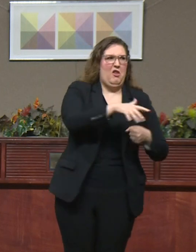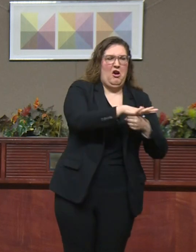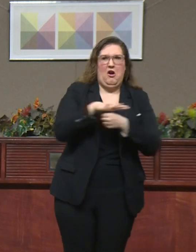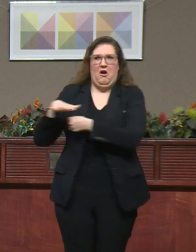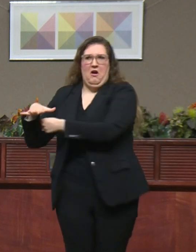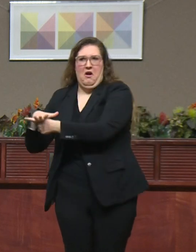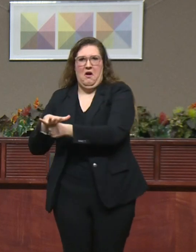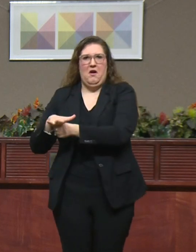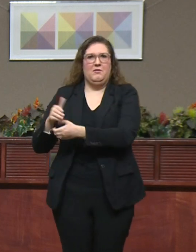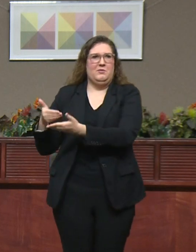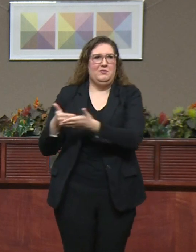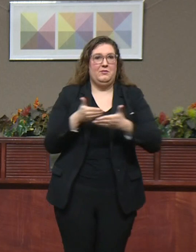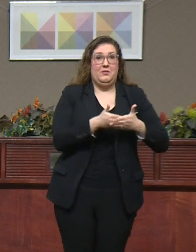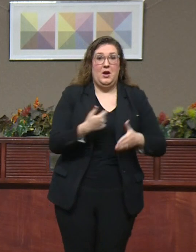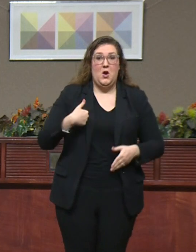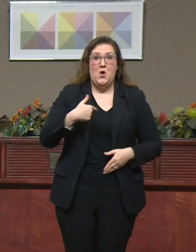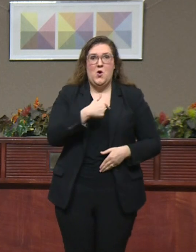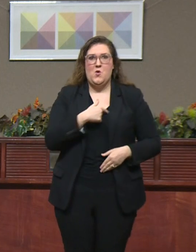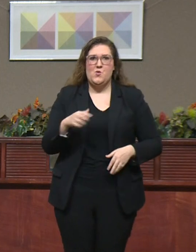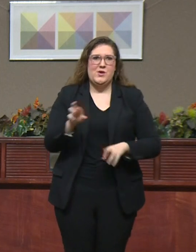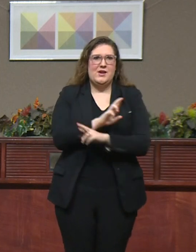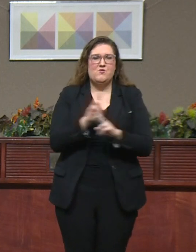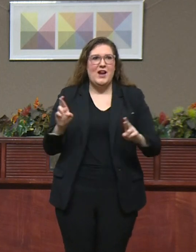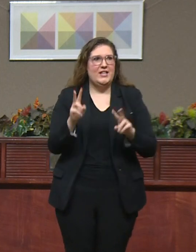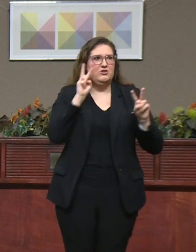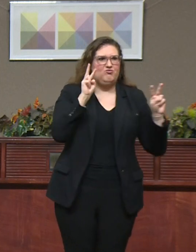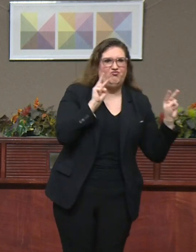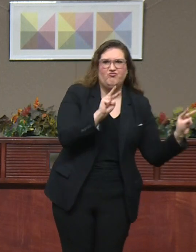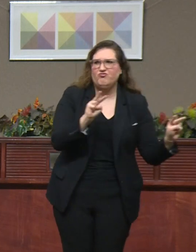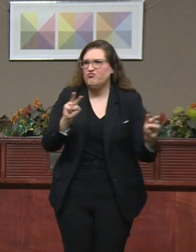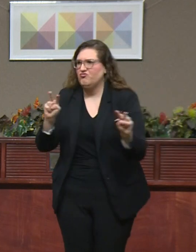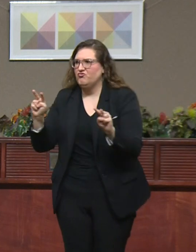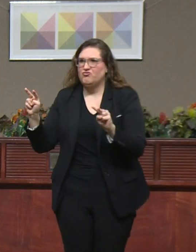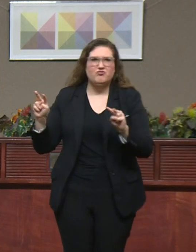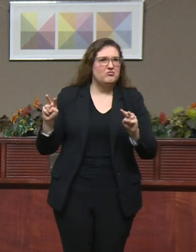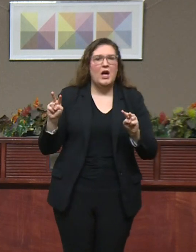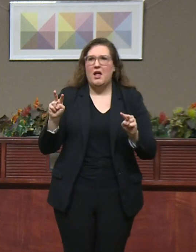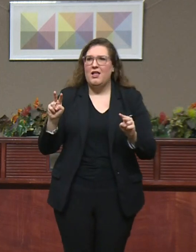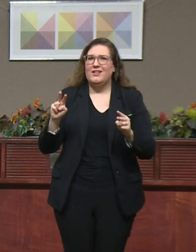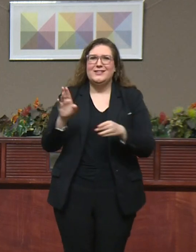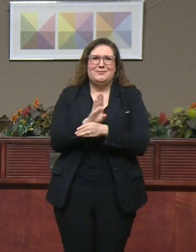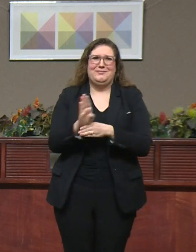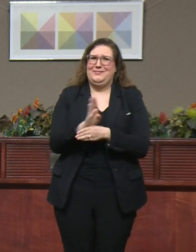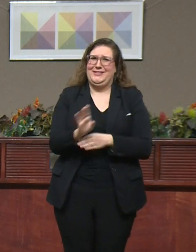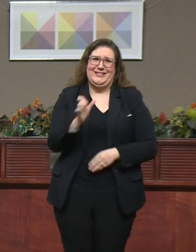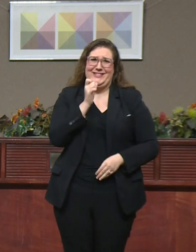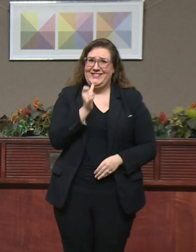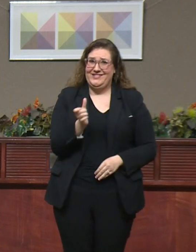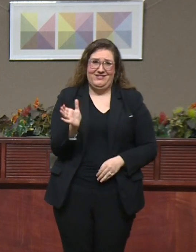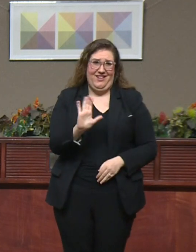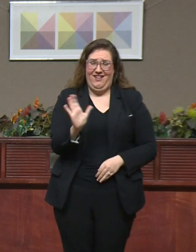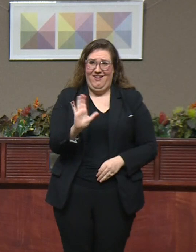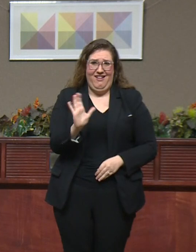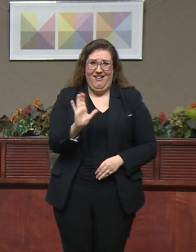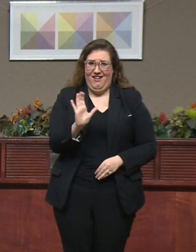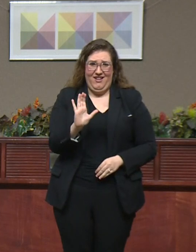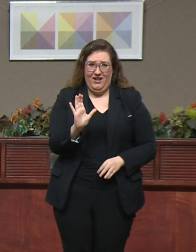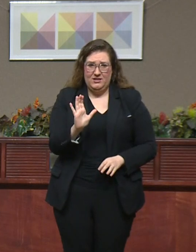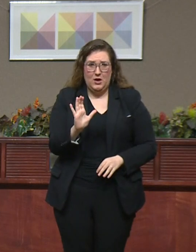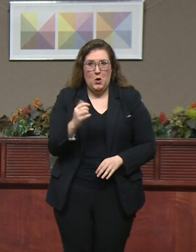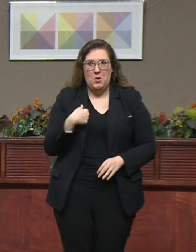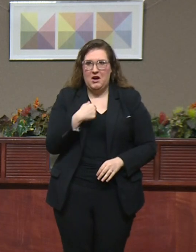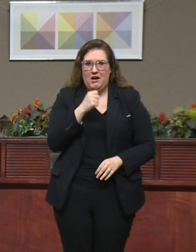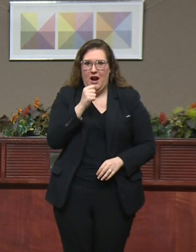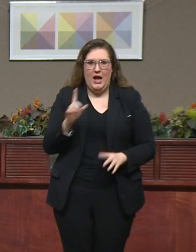be proactively going into these businesses and these residents in the restaurants or other places of business to